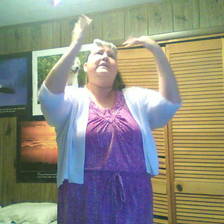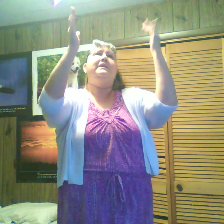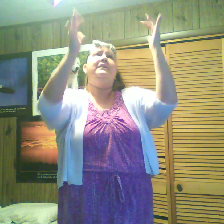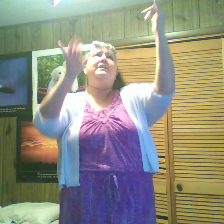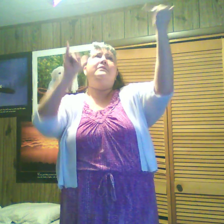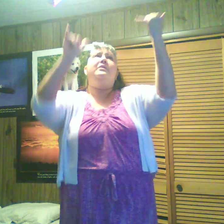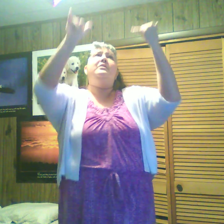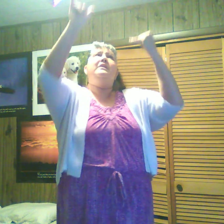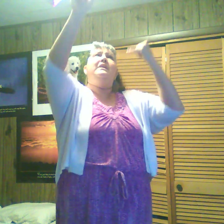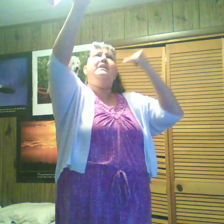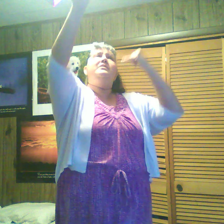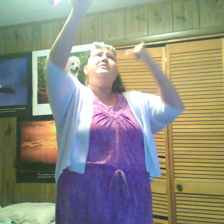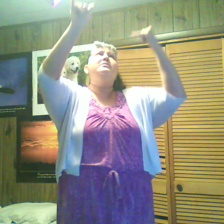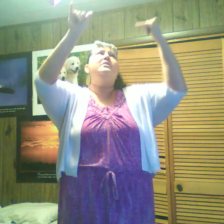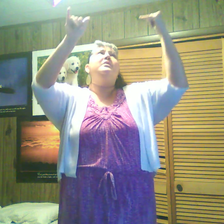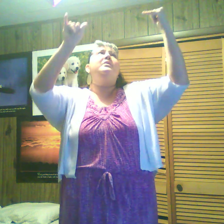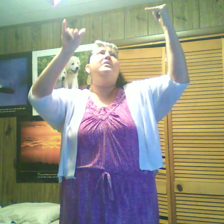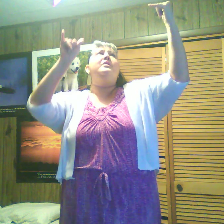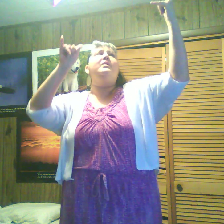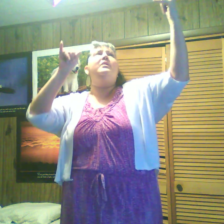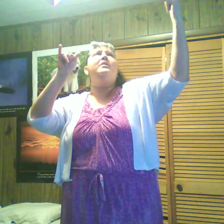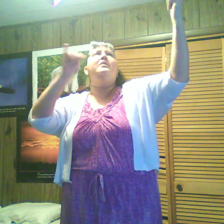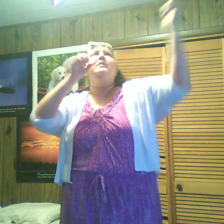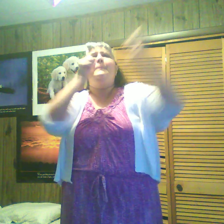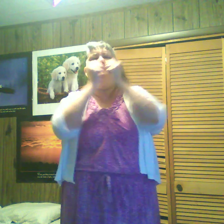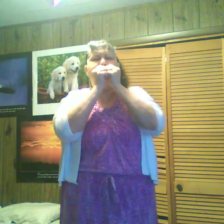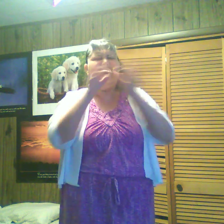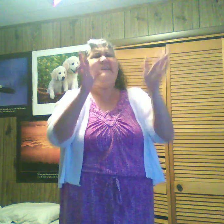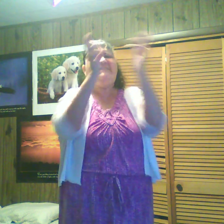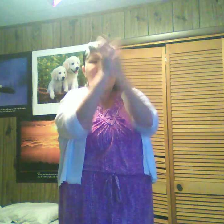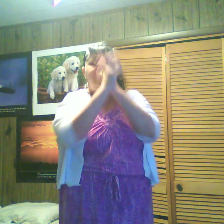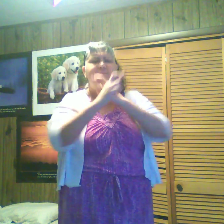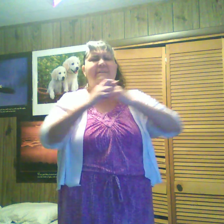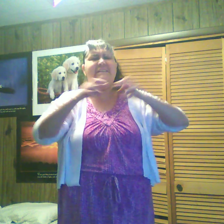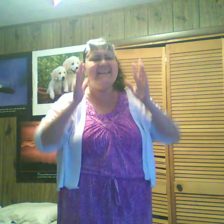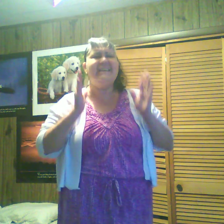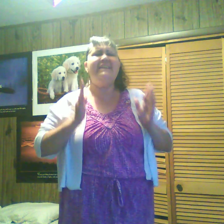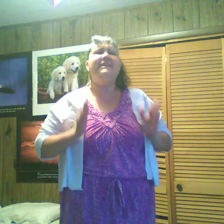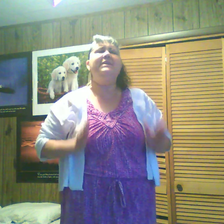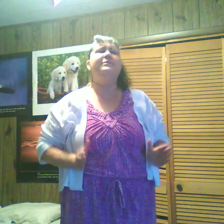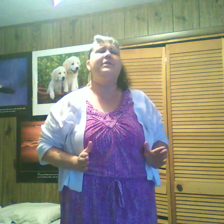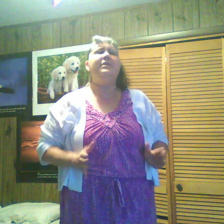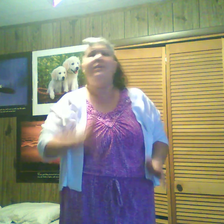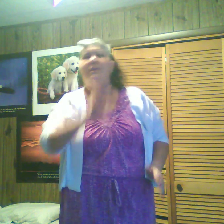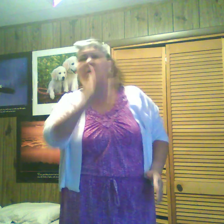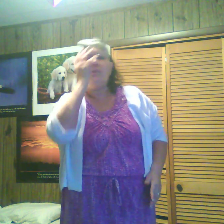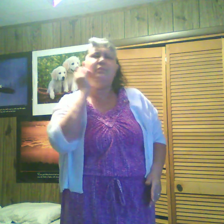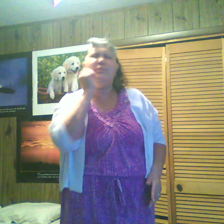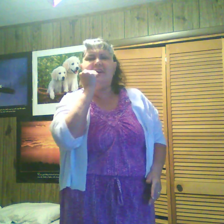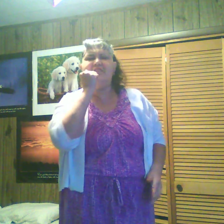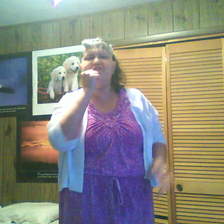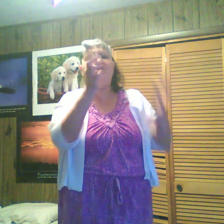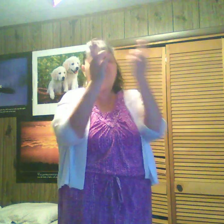Forbidden, blessed Redeemer, precious